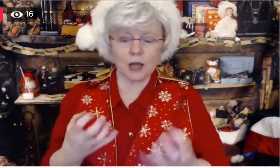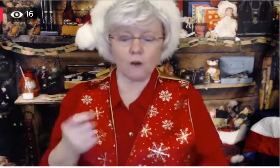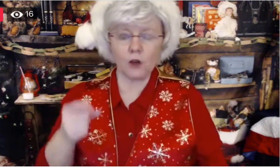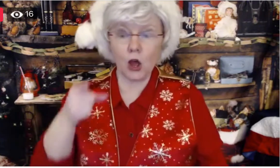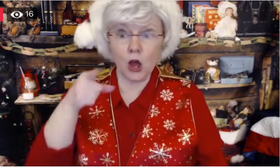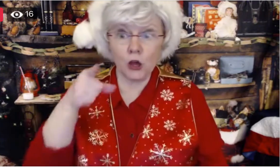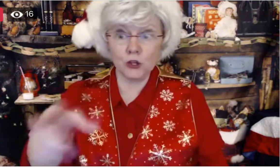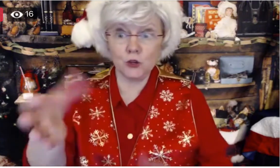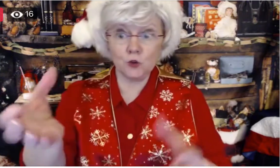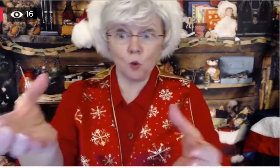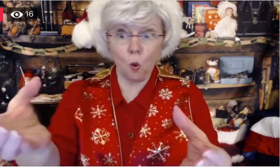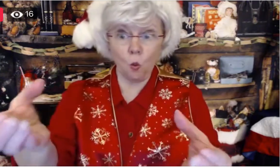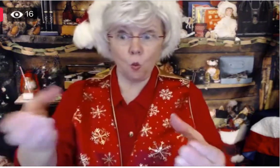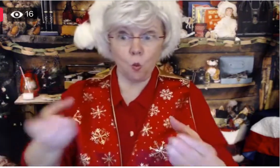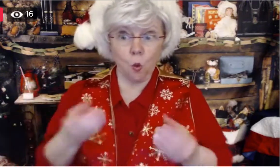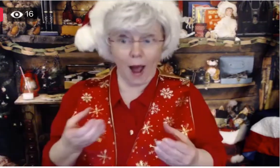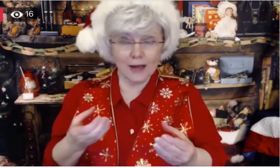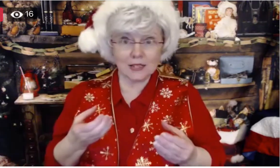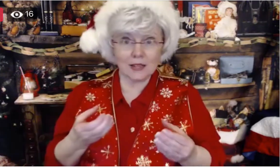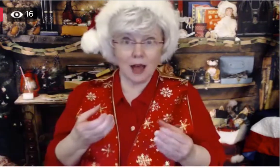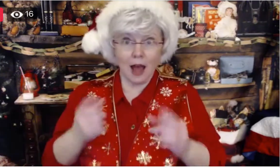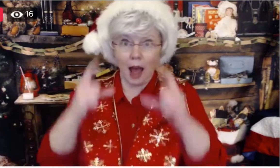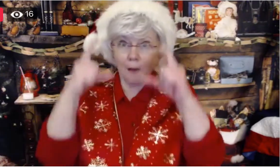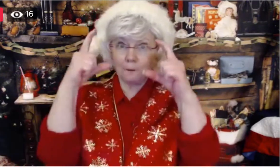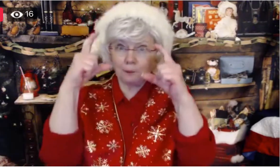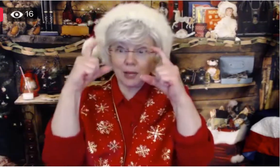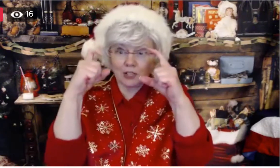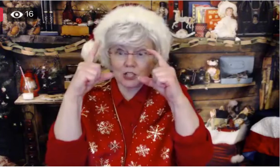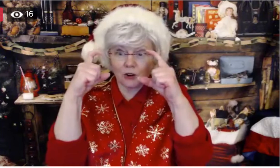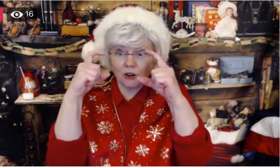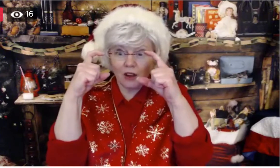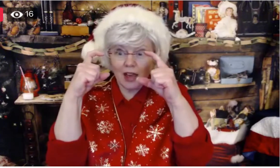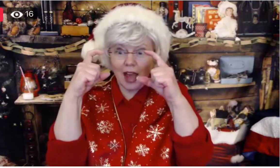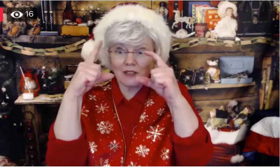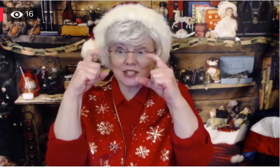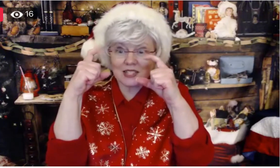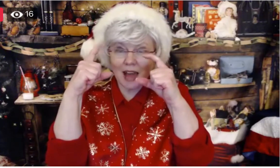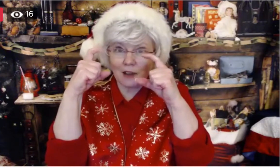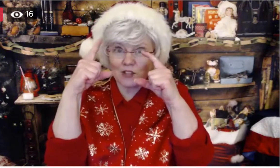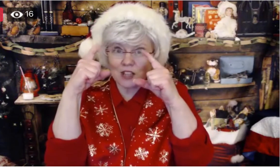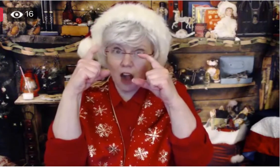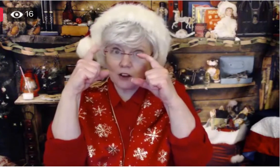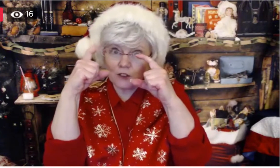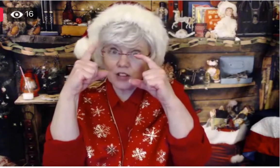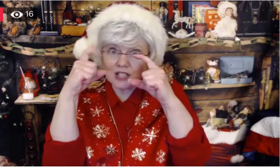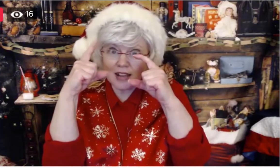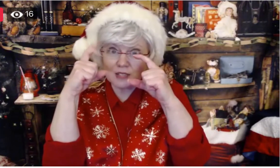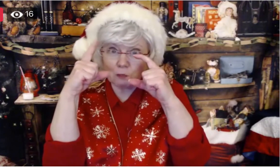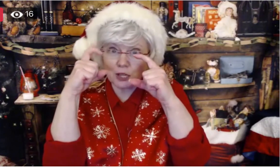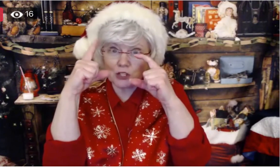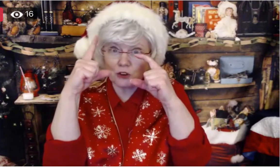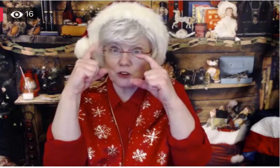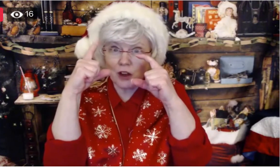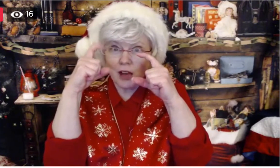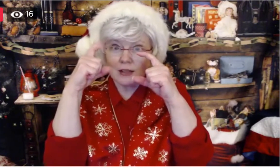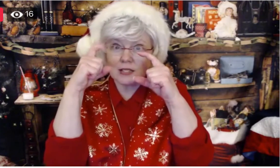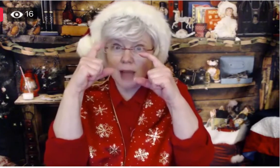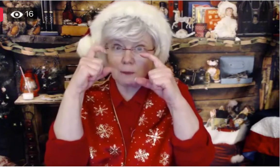yourself. You want a picture, and this is like a photographer that takes a picture and you're snapping